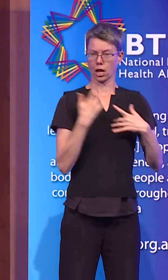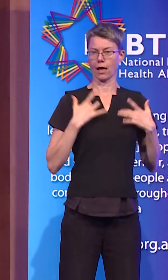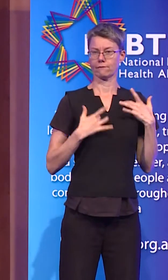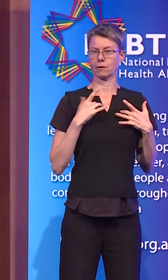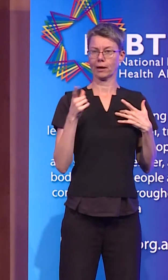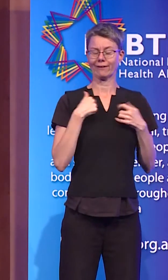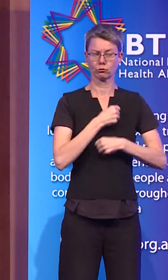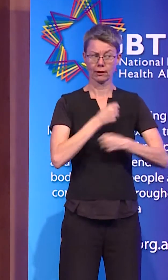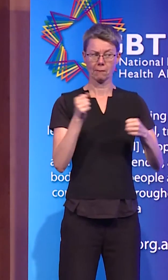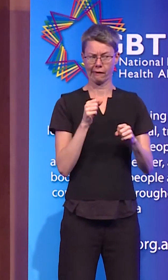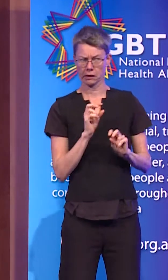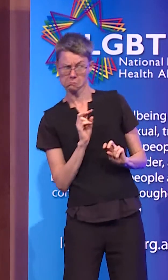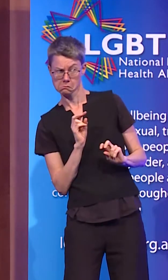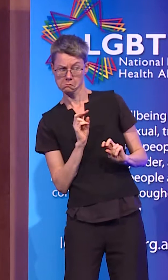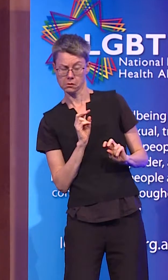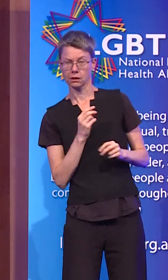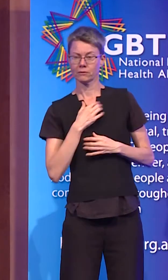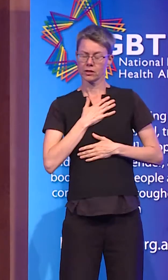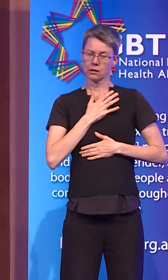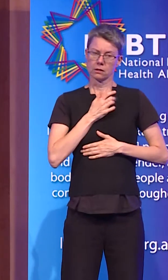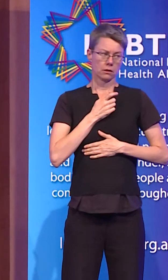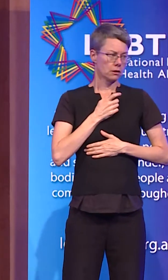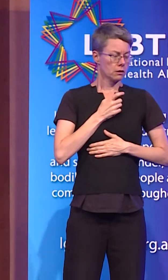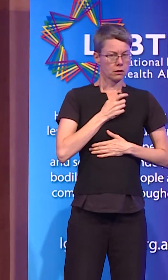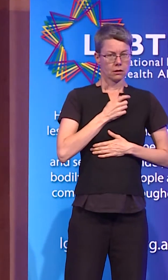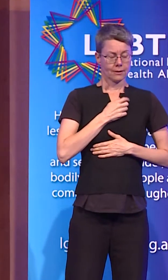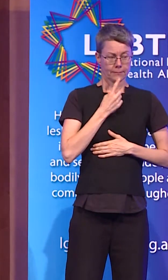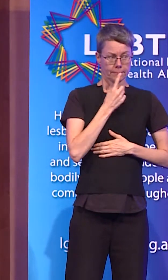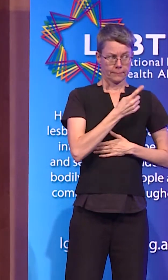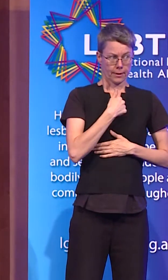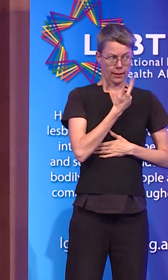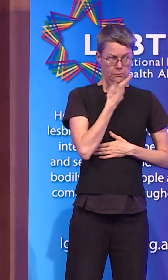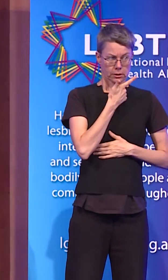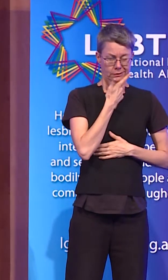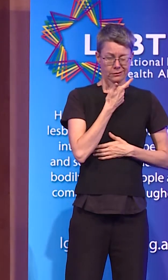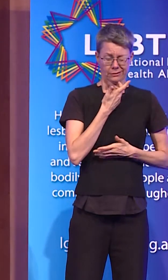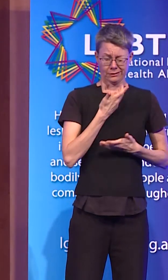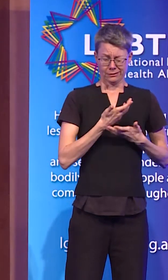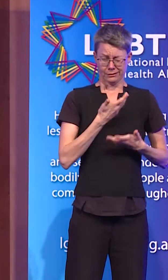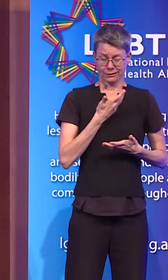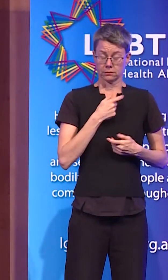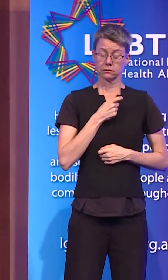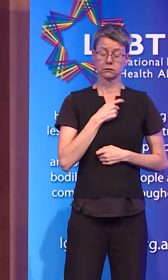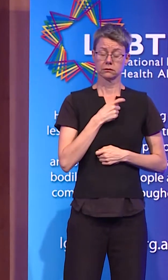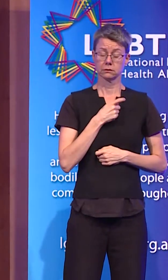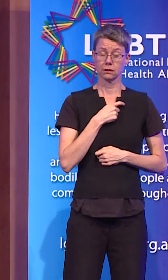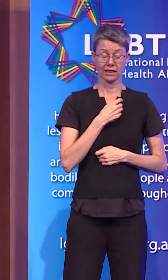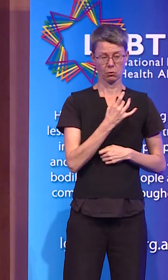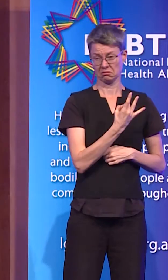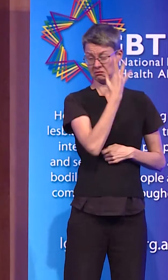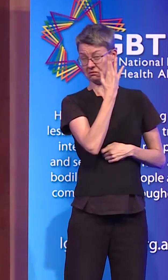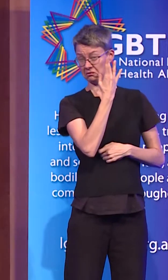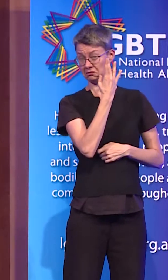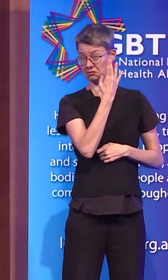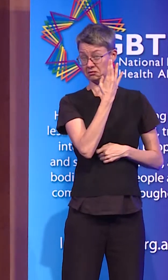the test, and my heart was in my mouth when I told them I was a lesbian. I was so scared I'd be rejected,